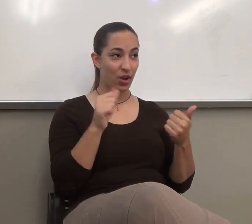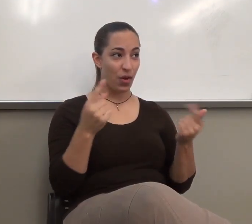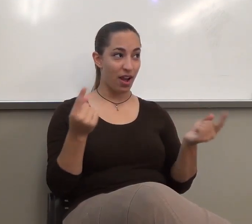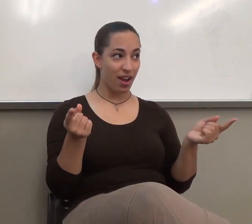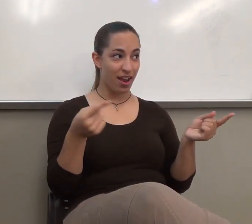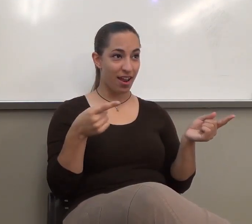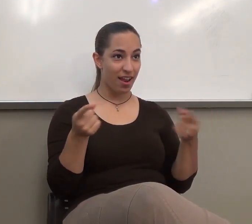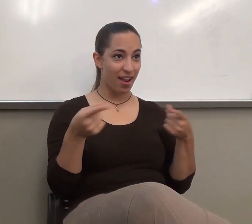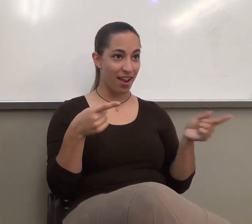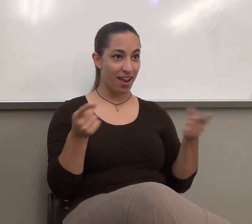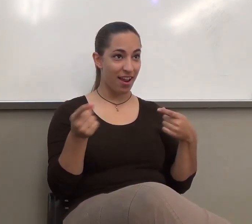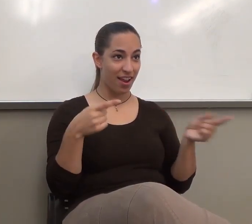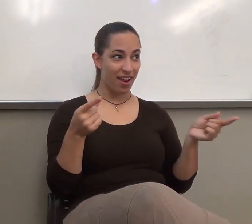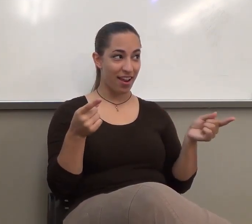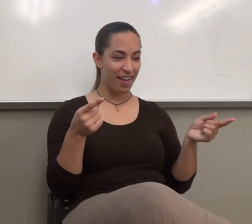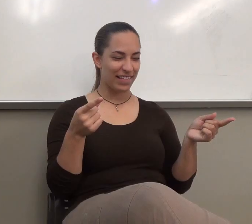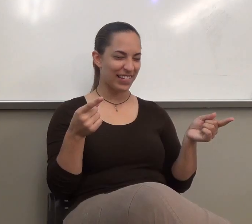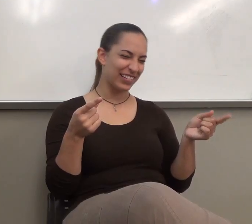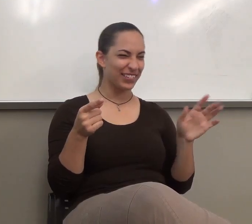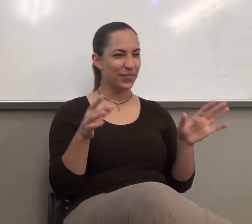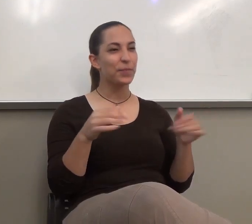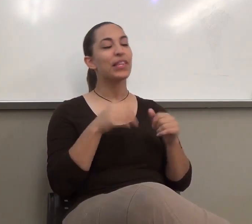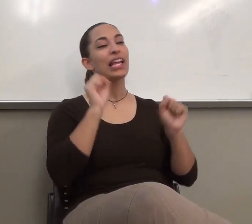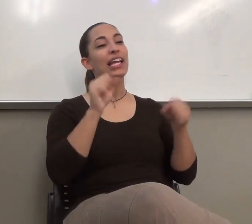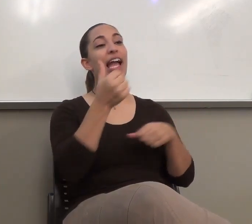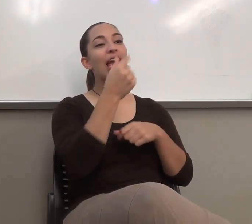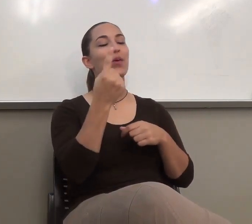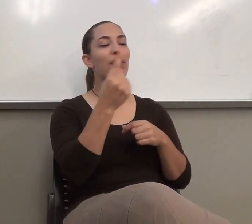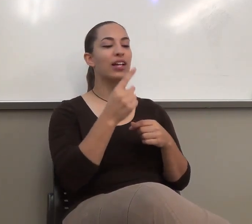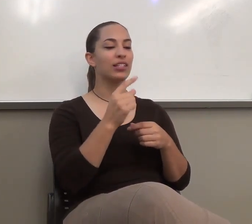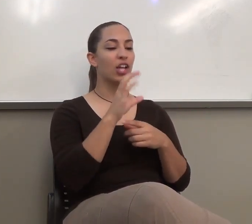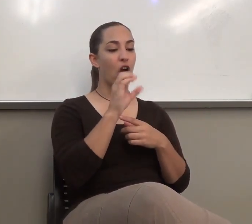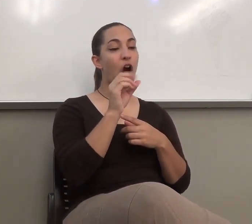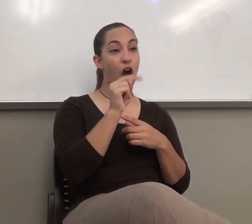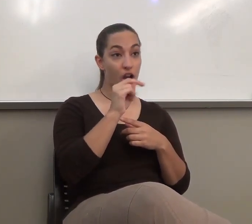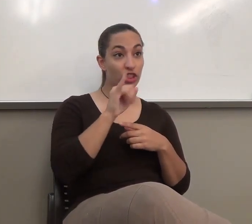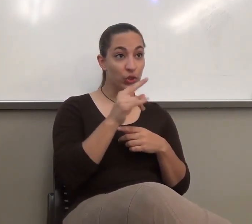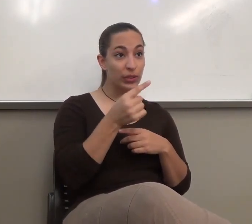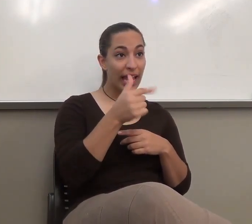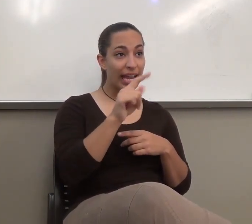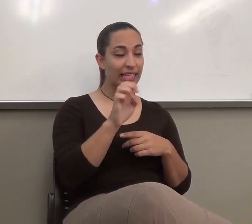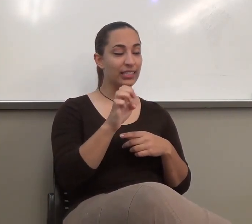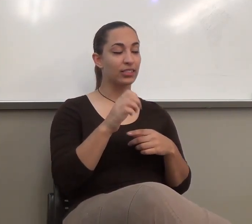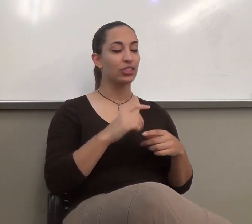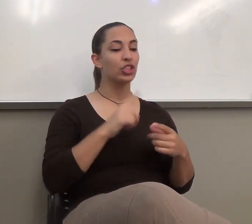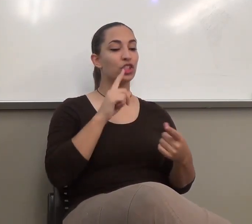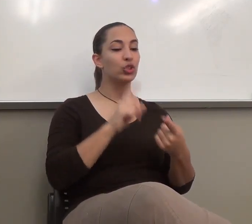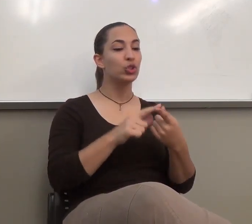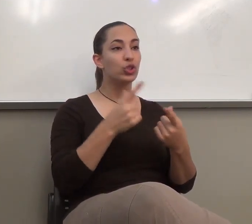Okay, can anybody conjugate the verb to do in Spanish?